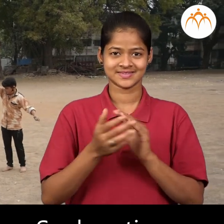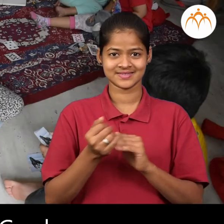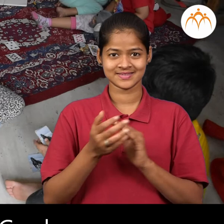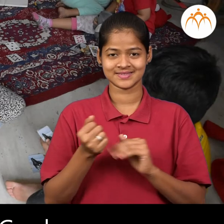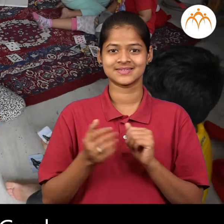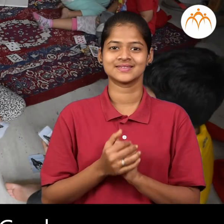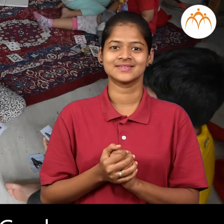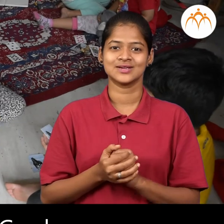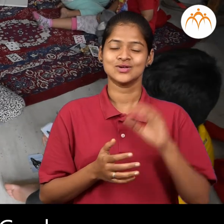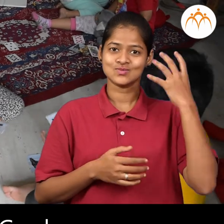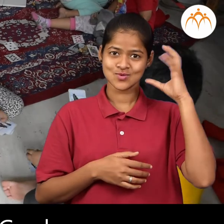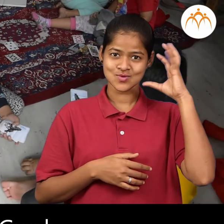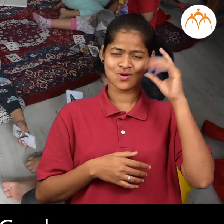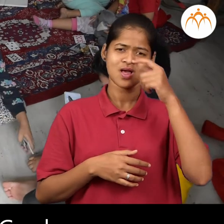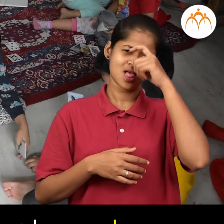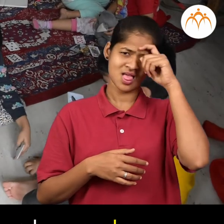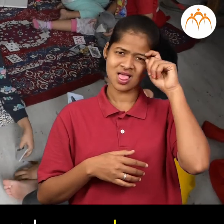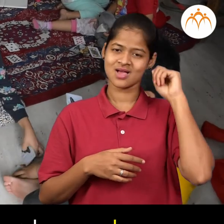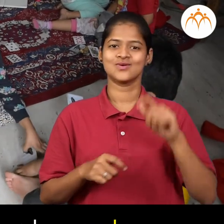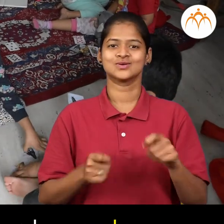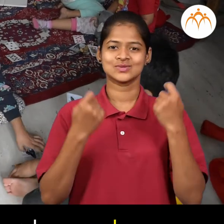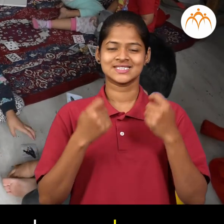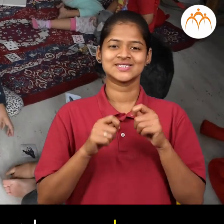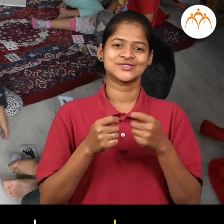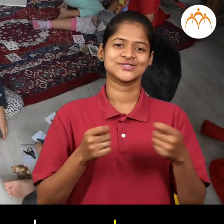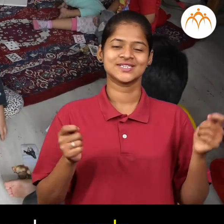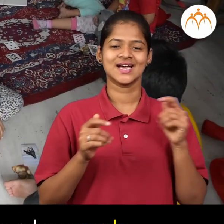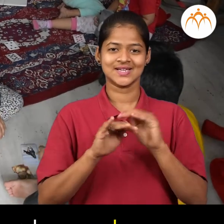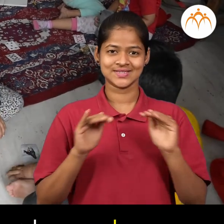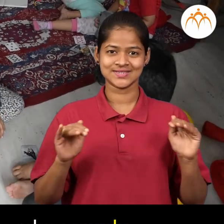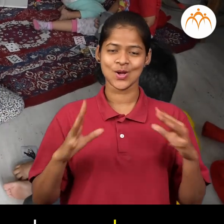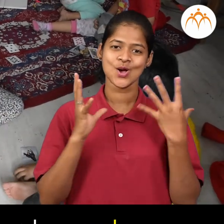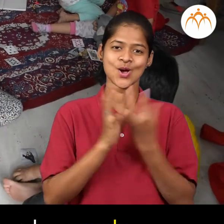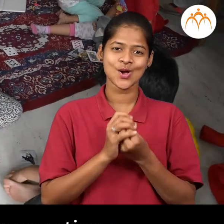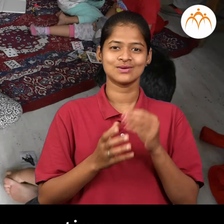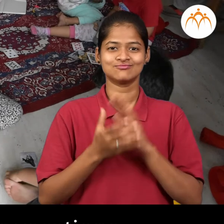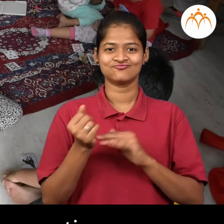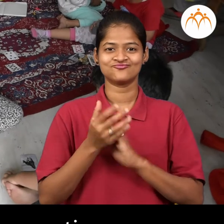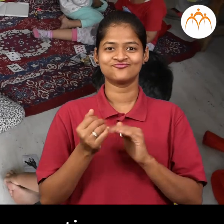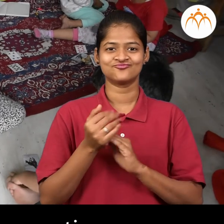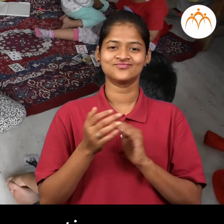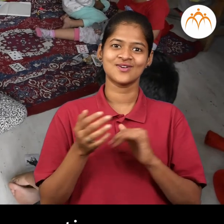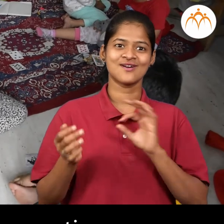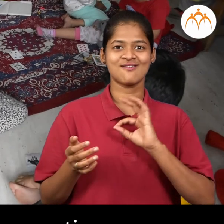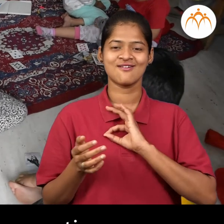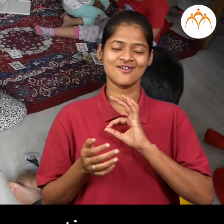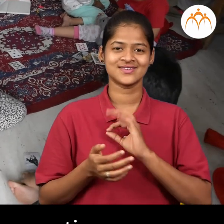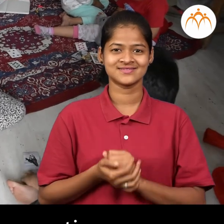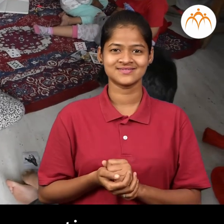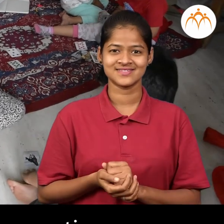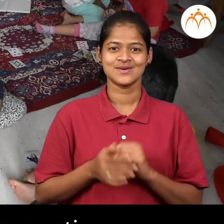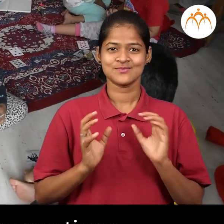Playing cards. Children like to play cards in the summer vacations.